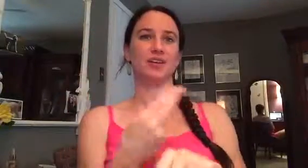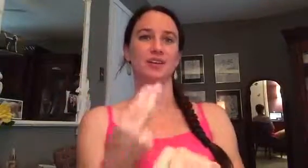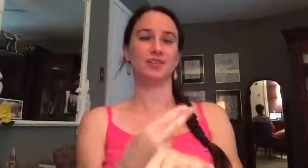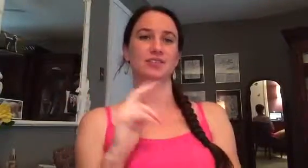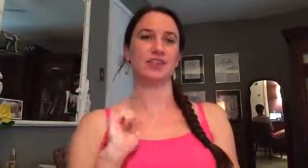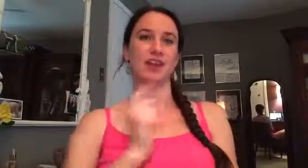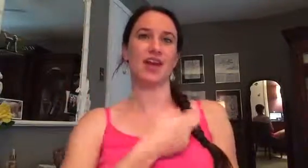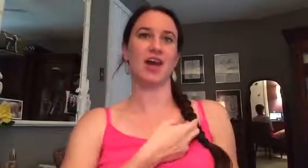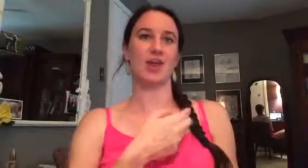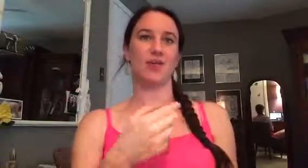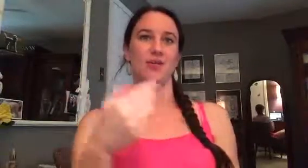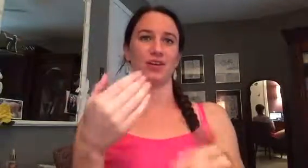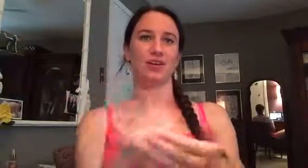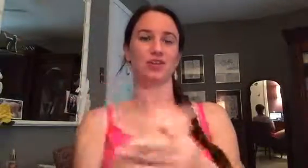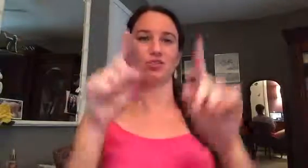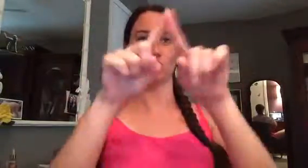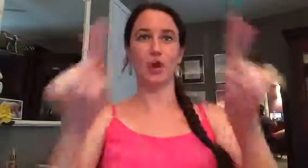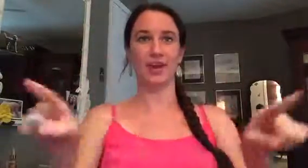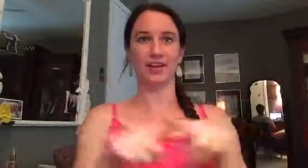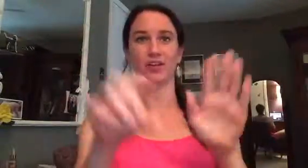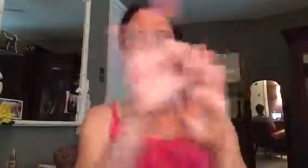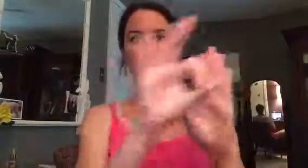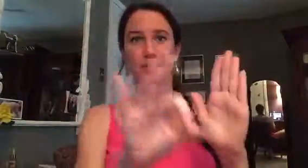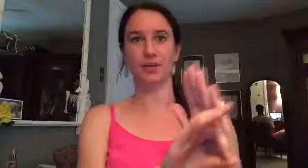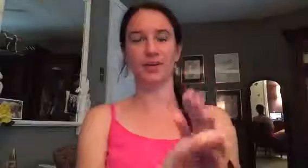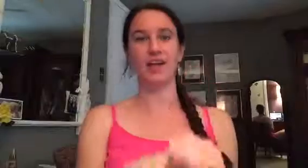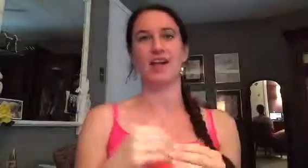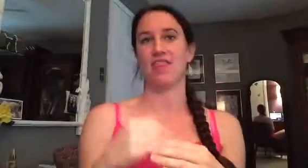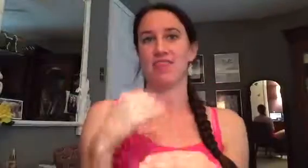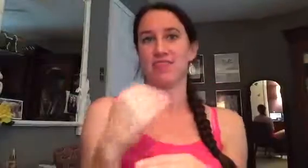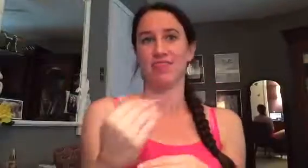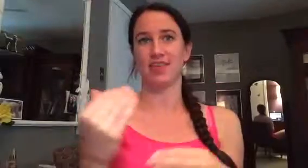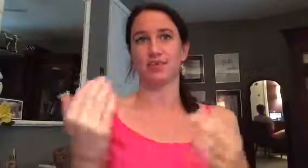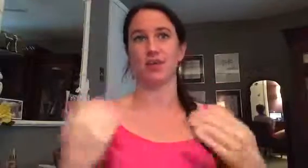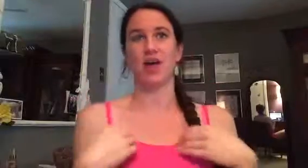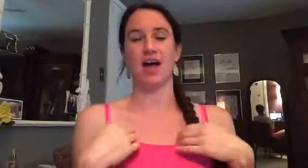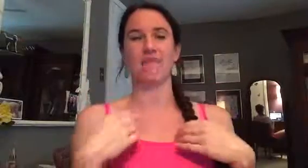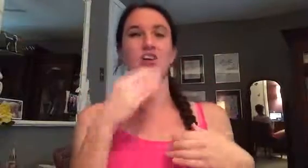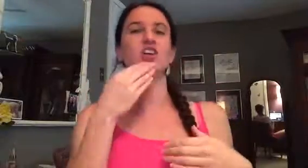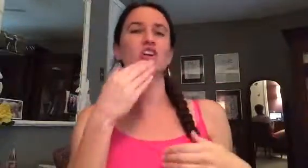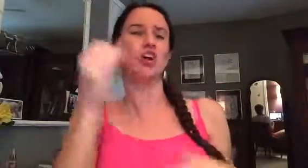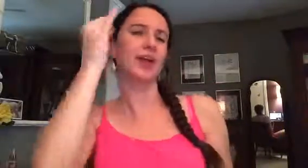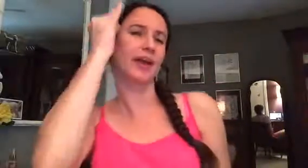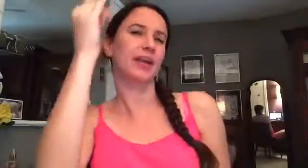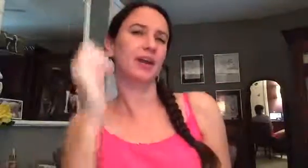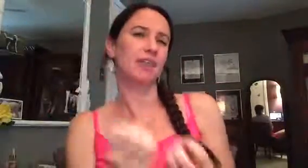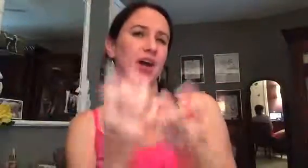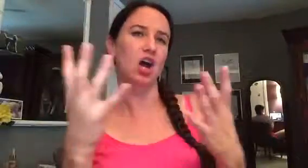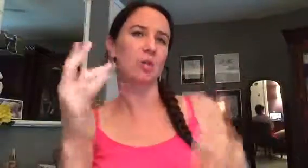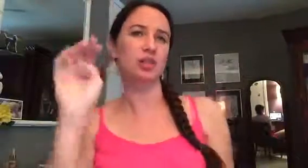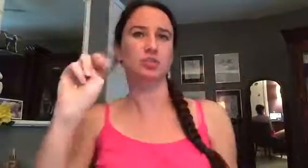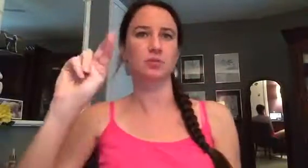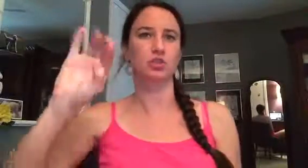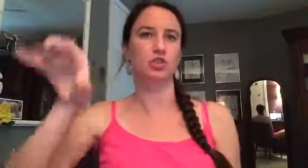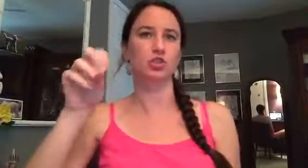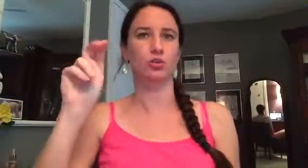Then we'll have a pretty good idea of how much Mr. Jones will have to pay for all the